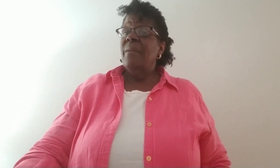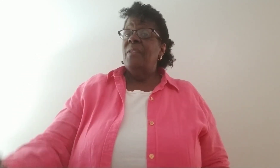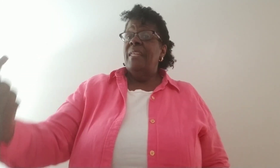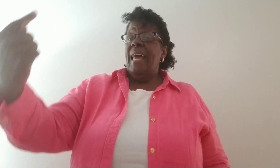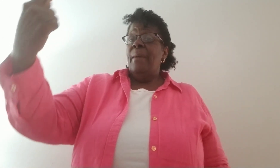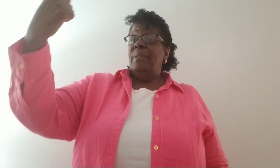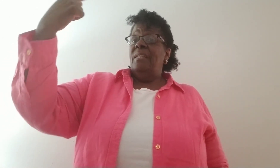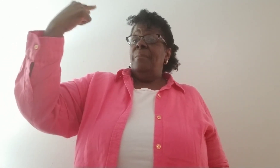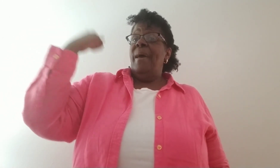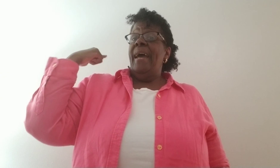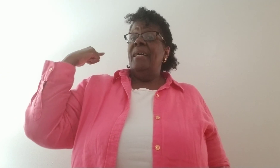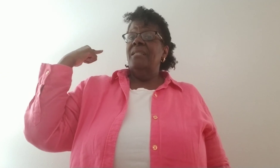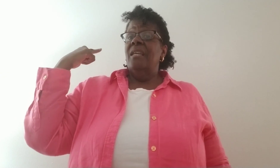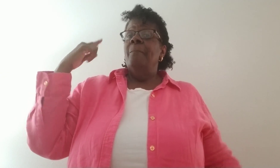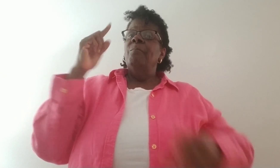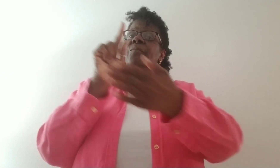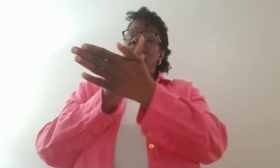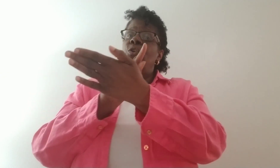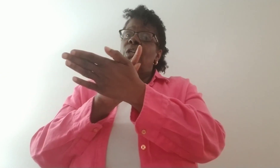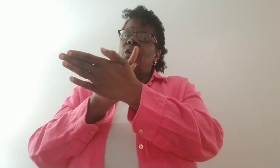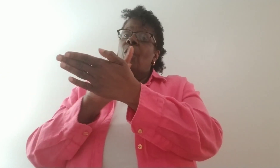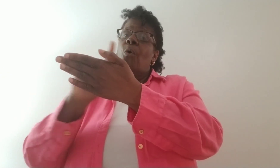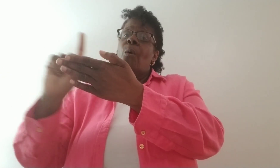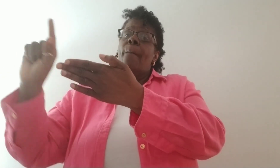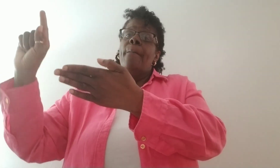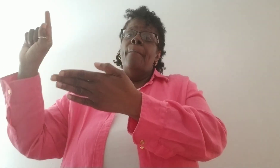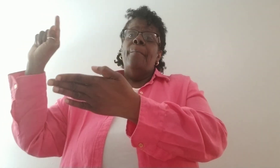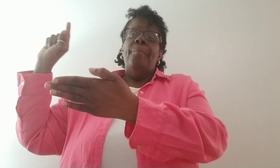that happened in the past, then you're going to go back.